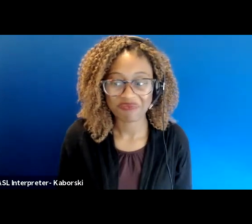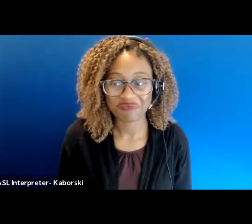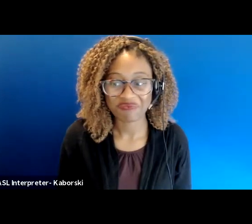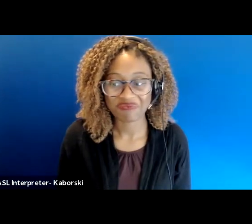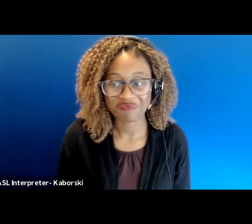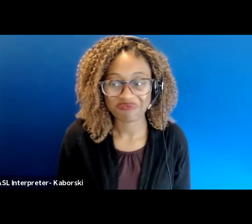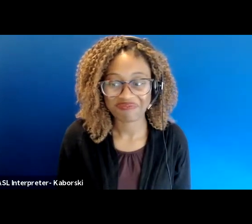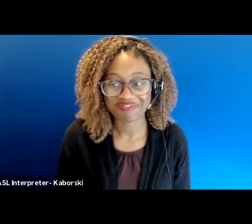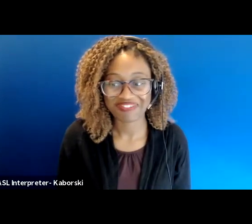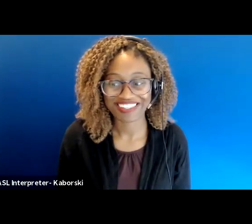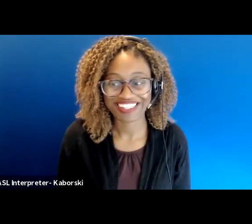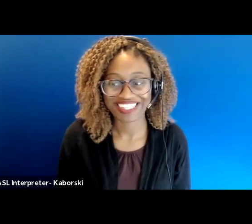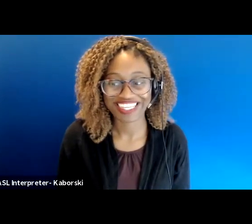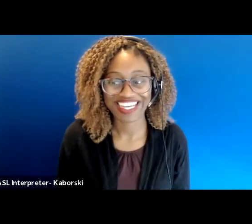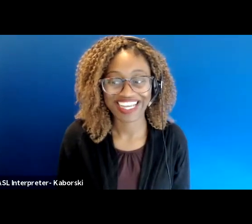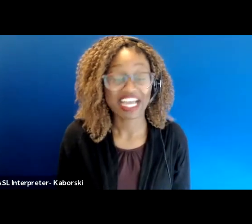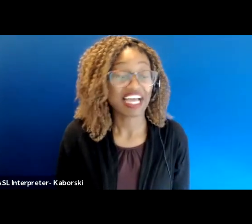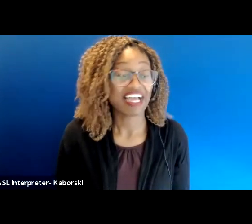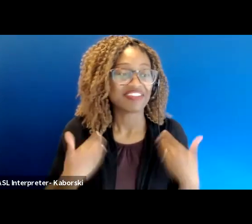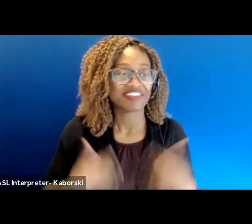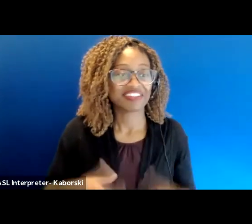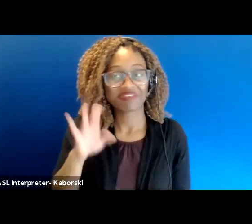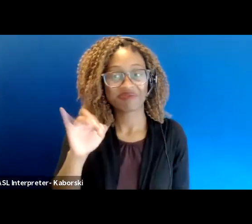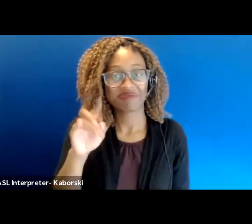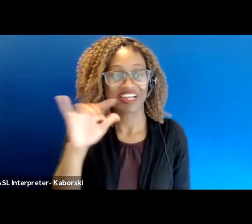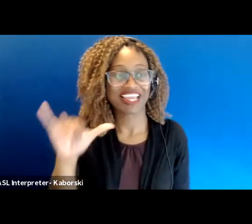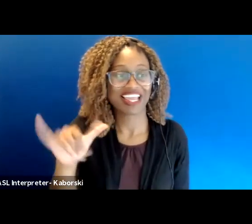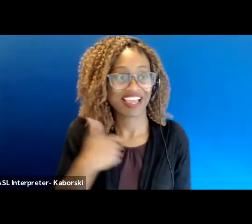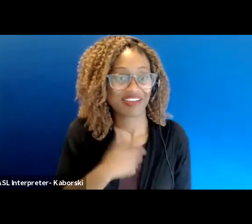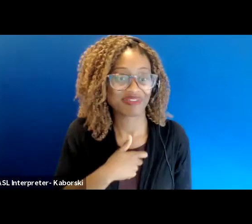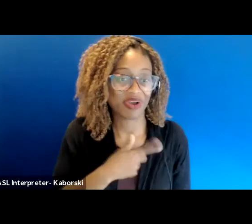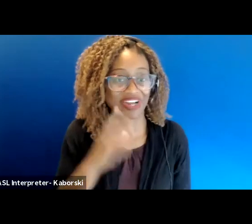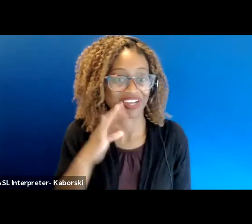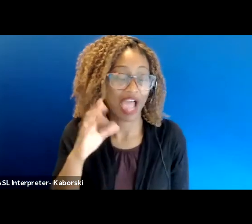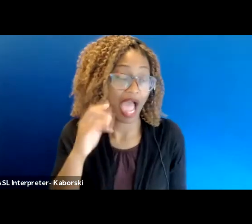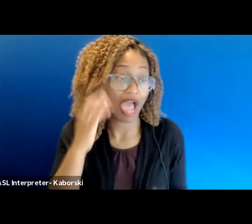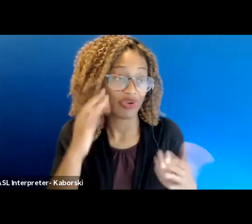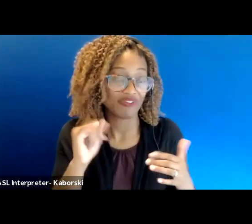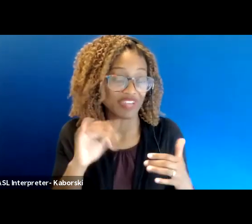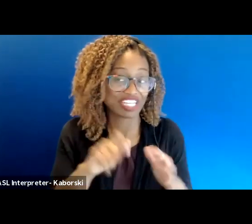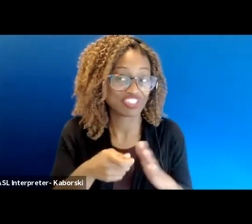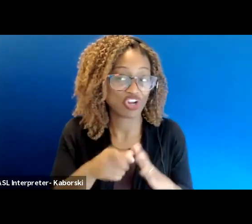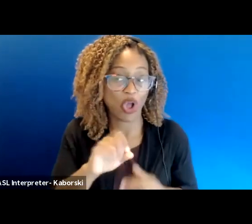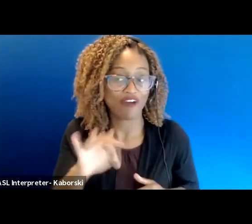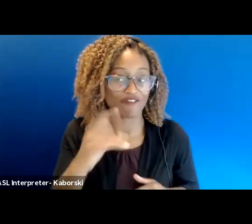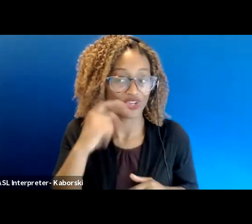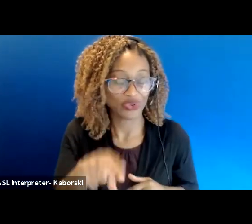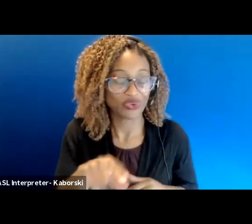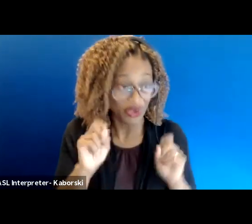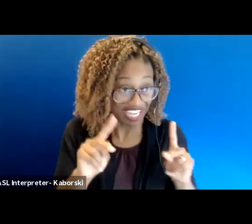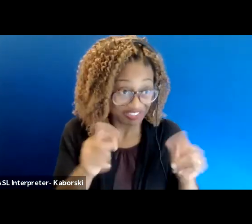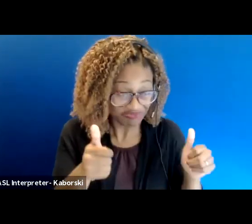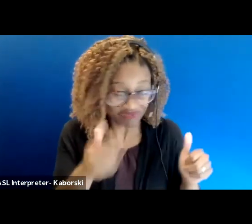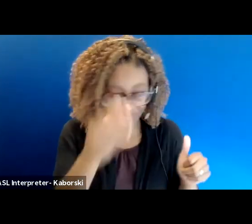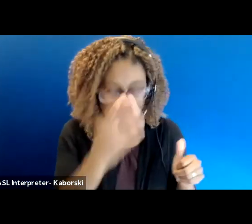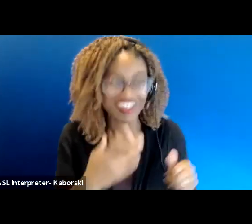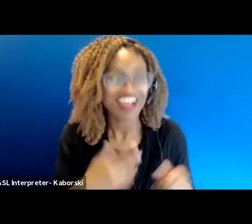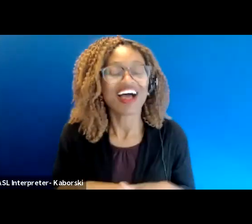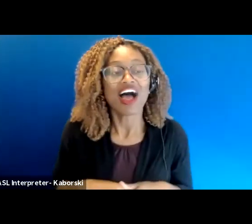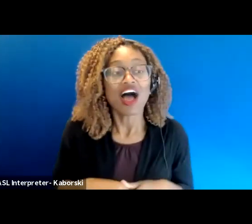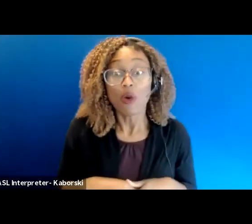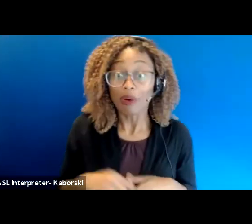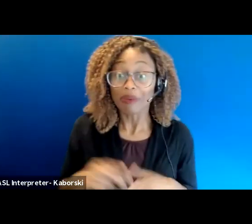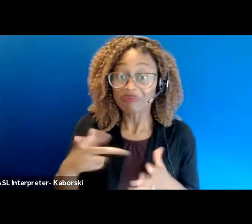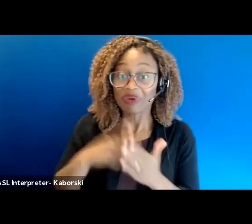This is Brittany. If Okay, everyone we'll continue on and try to continue on. All right. So I'm going to tell you about a program that we had. It's